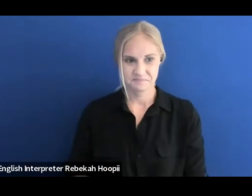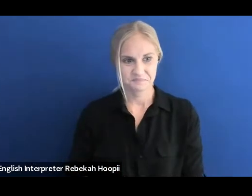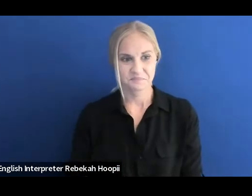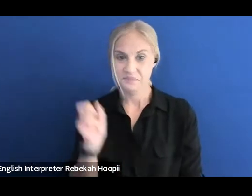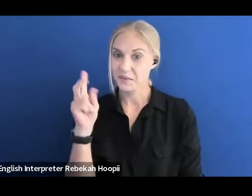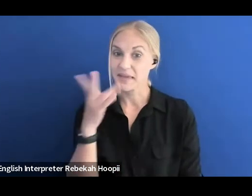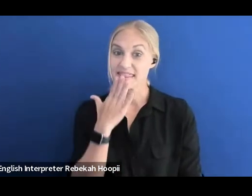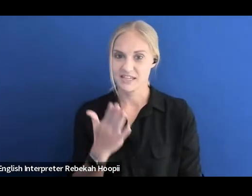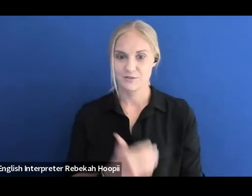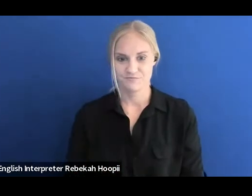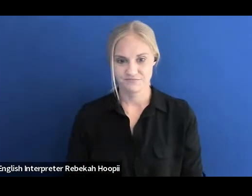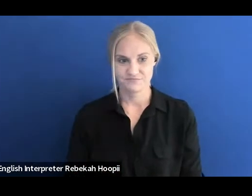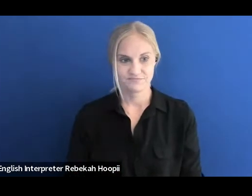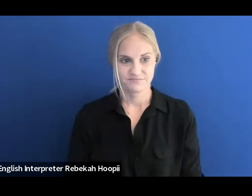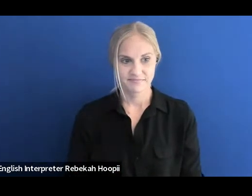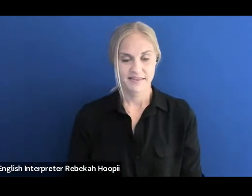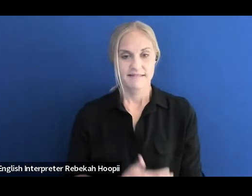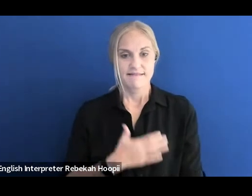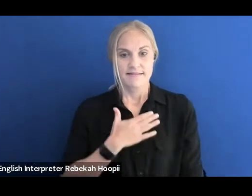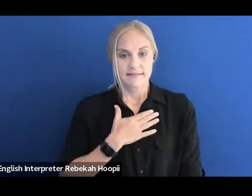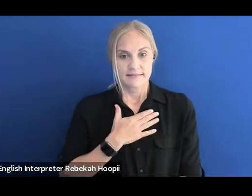Okay, thank you.